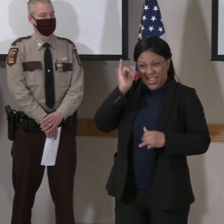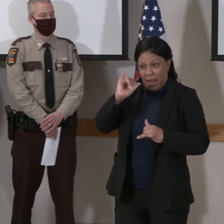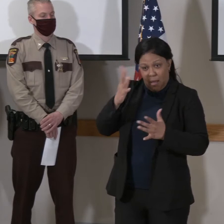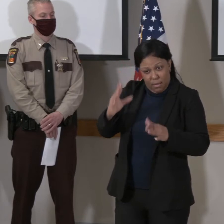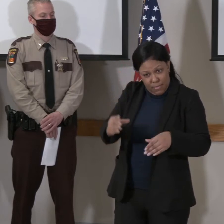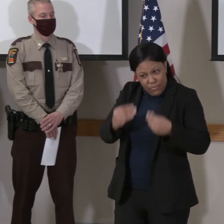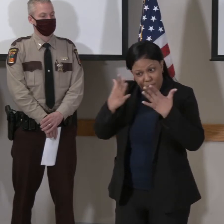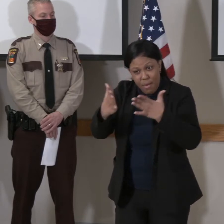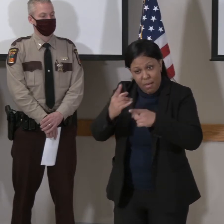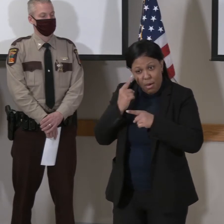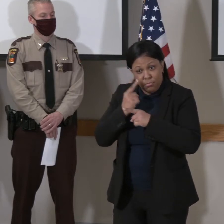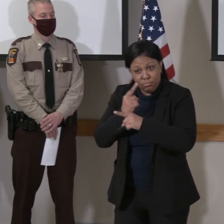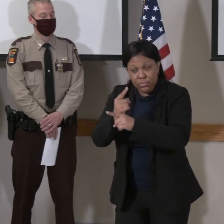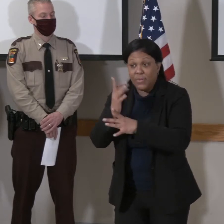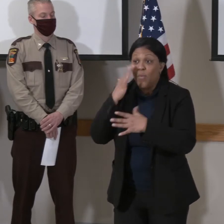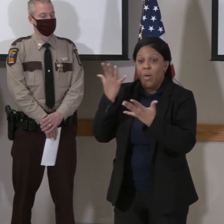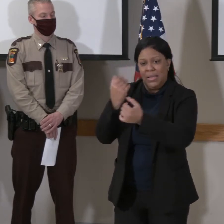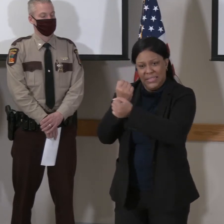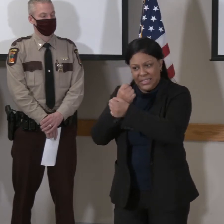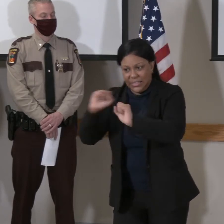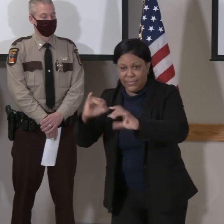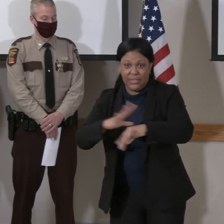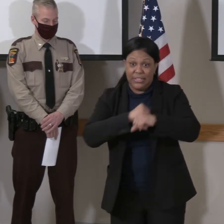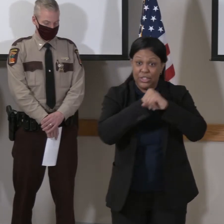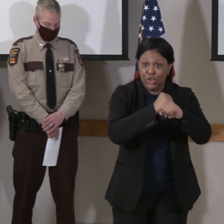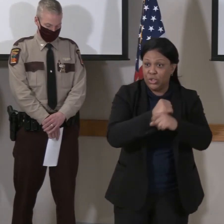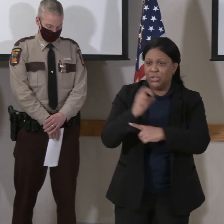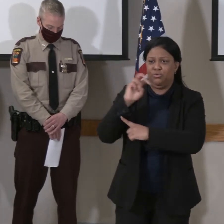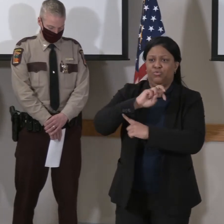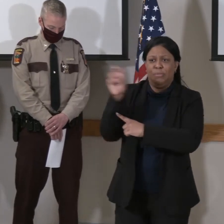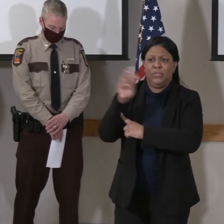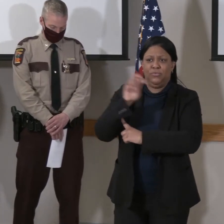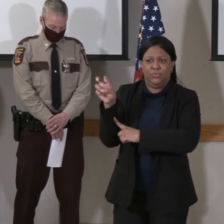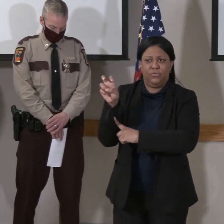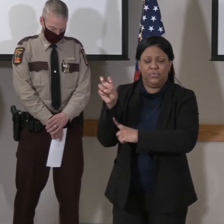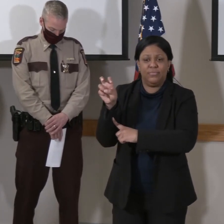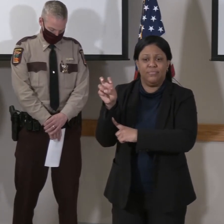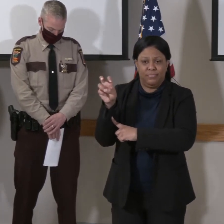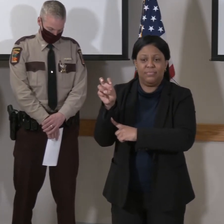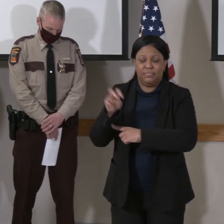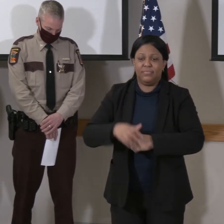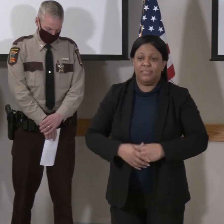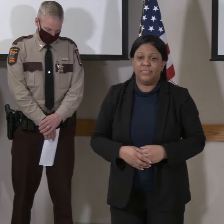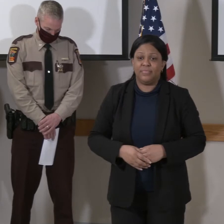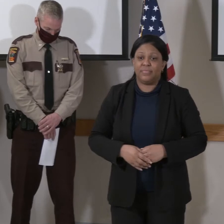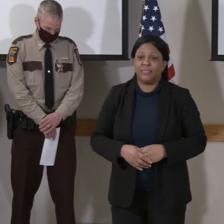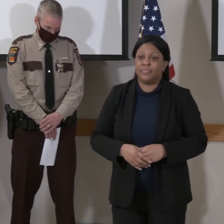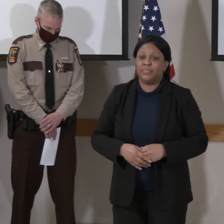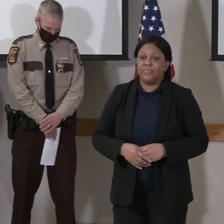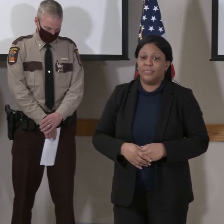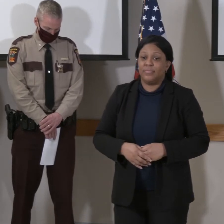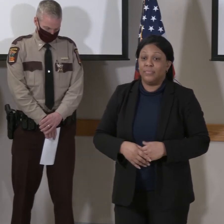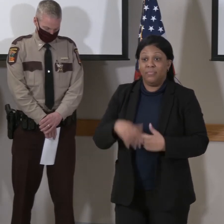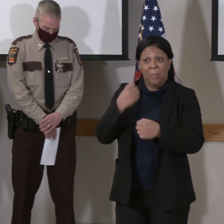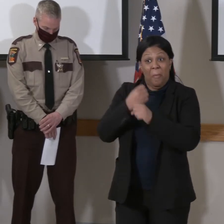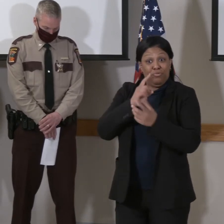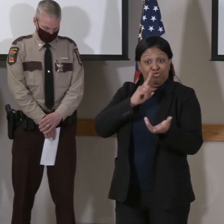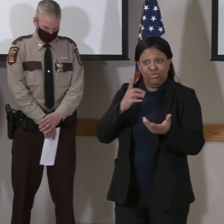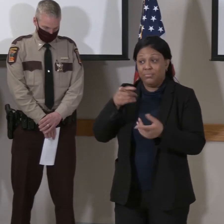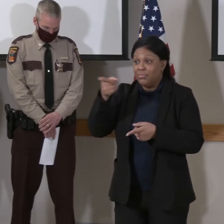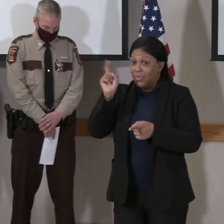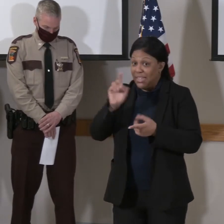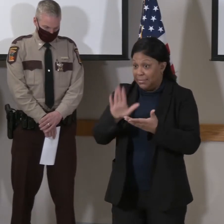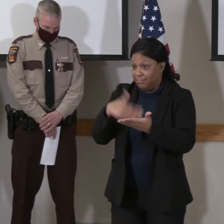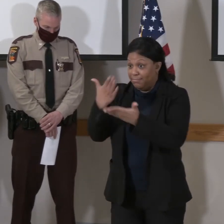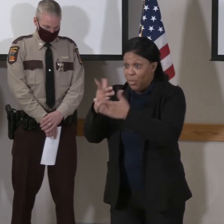and secure transferability of our folks in the communities to where they need to go, when they need to go. This is